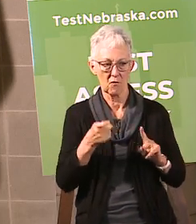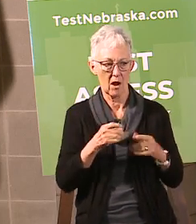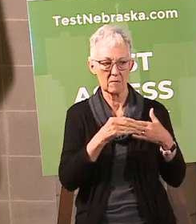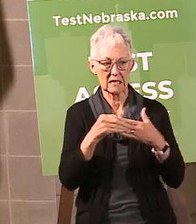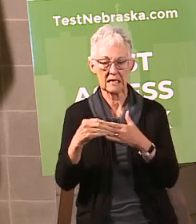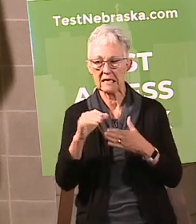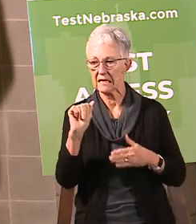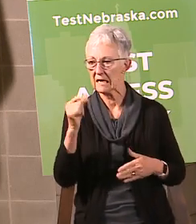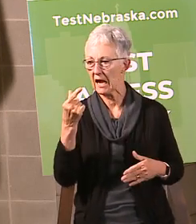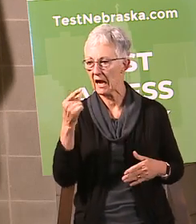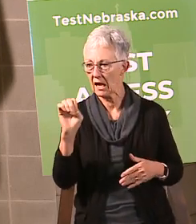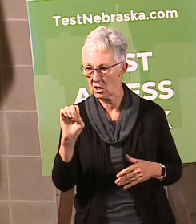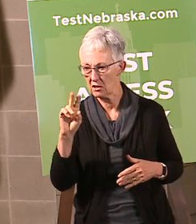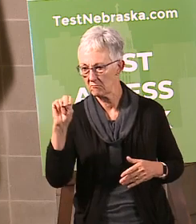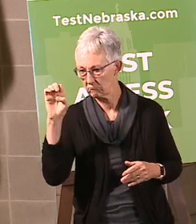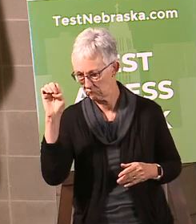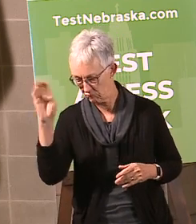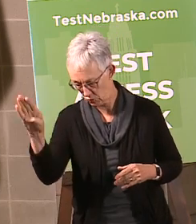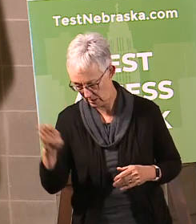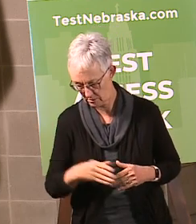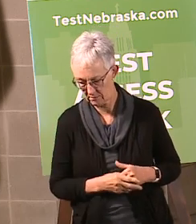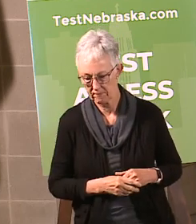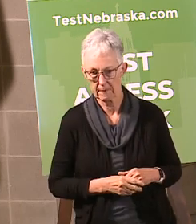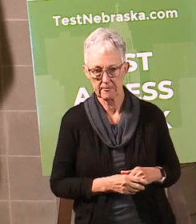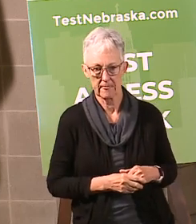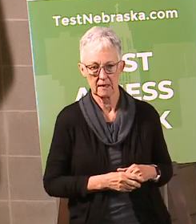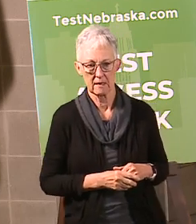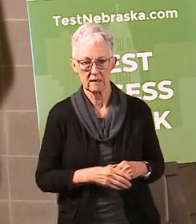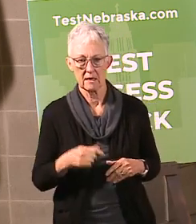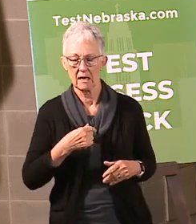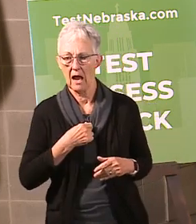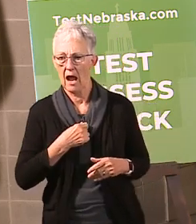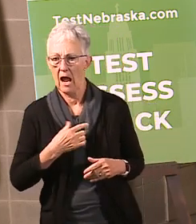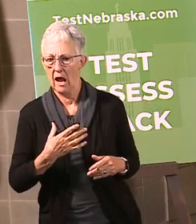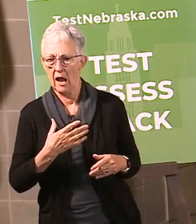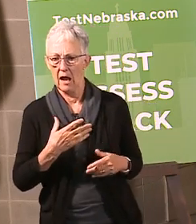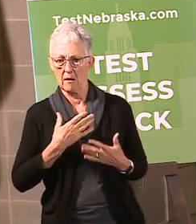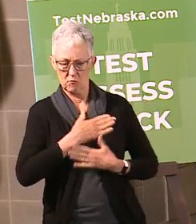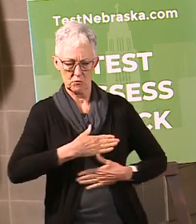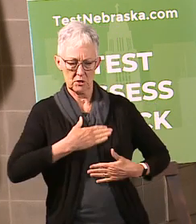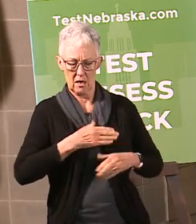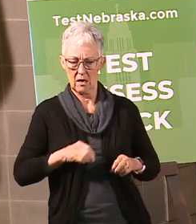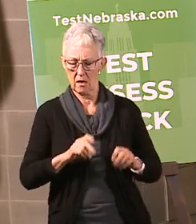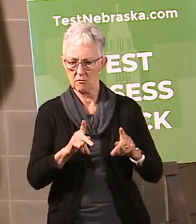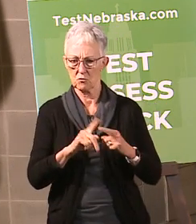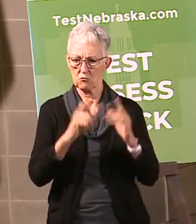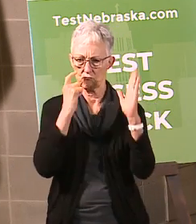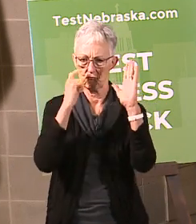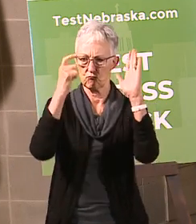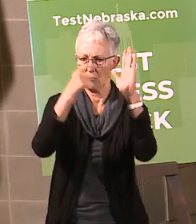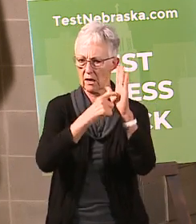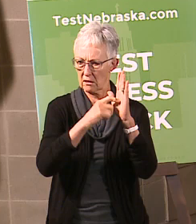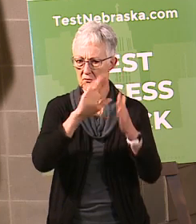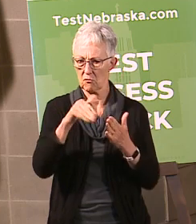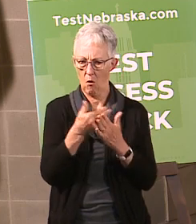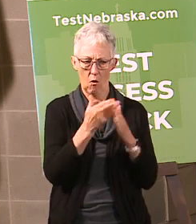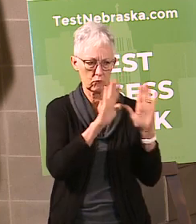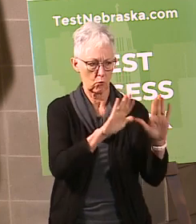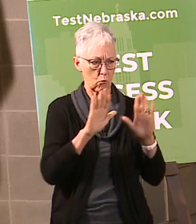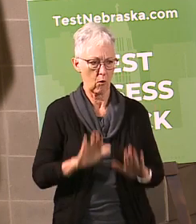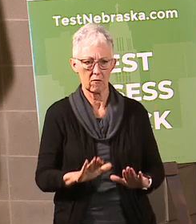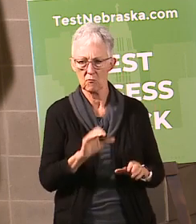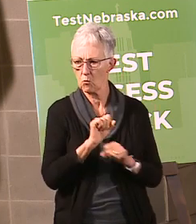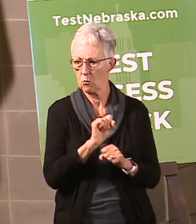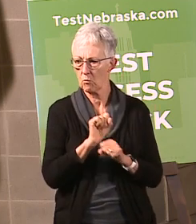honor comes from the opportunity to lift up the great work and the great care that's happening across the state every single day. And Jennifer and I knew at